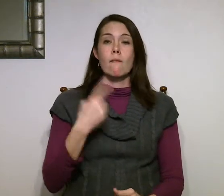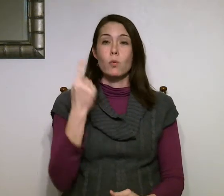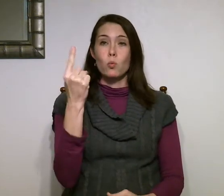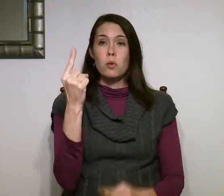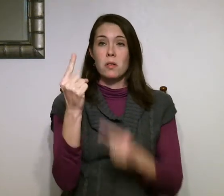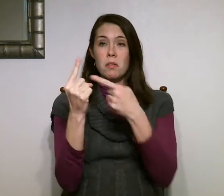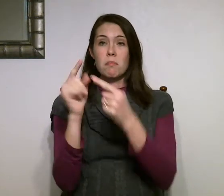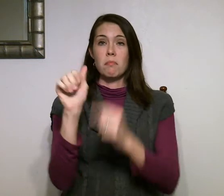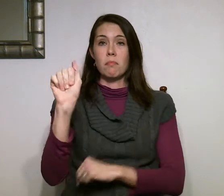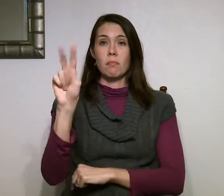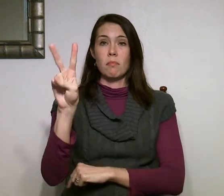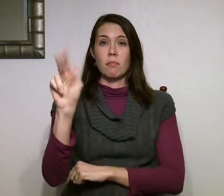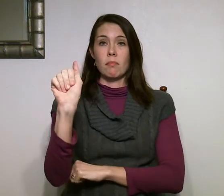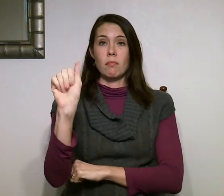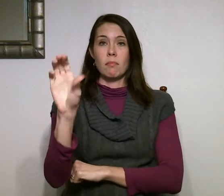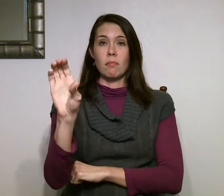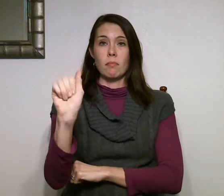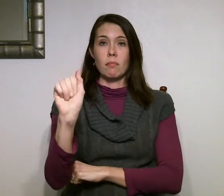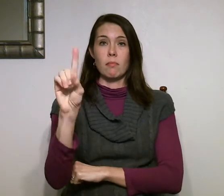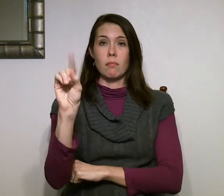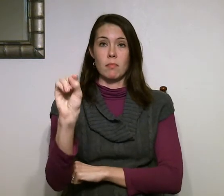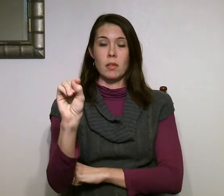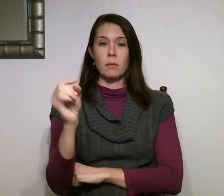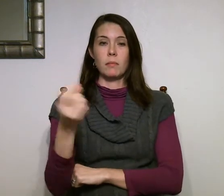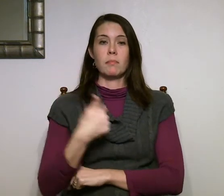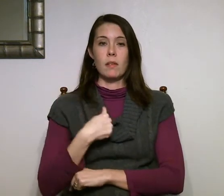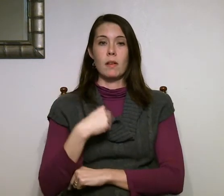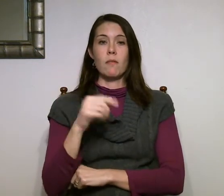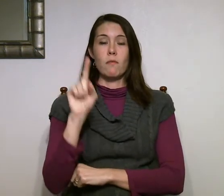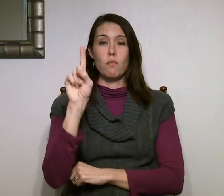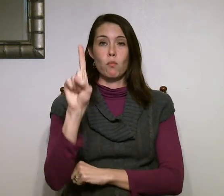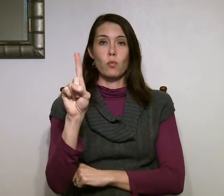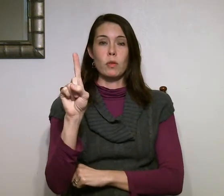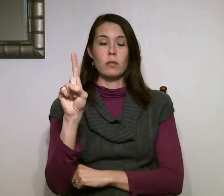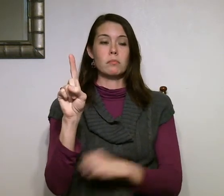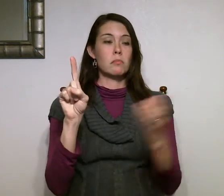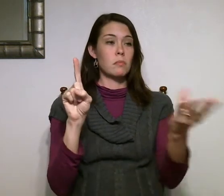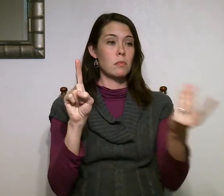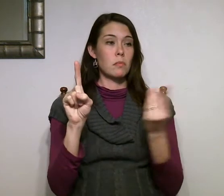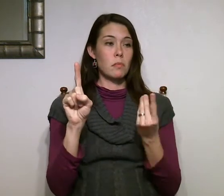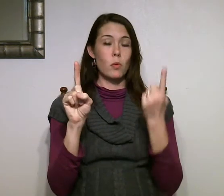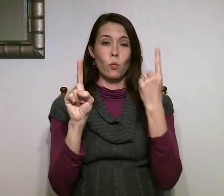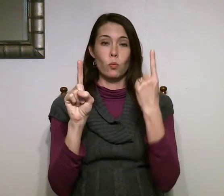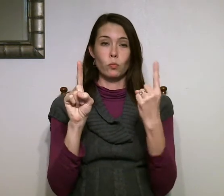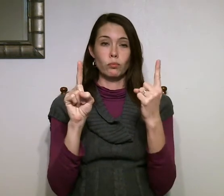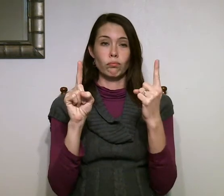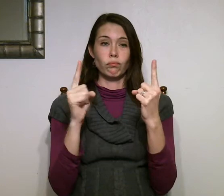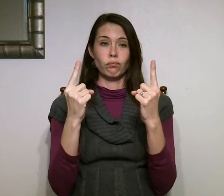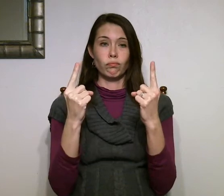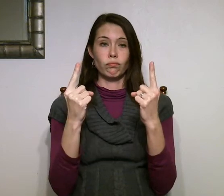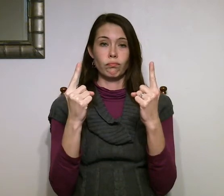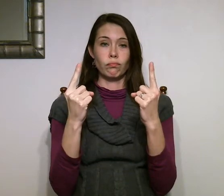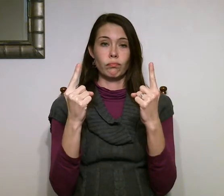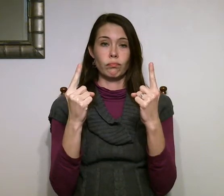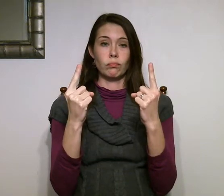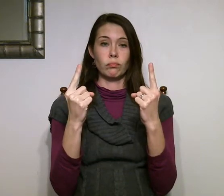avocado. If I have one avocado, and then you were to give me another avocado, how many avocados do I